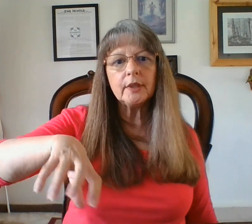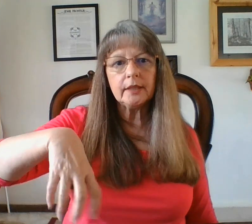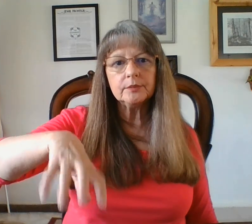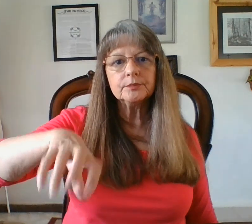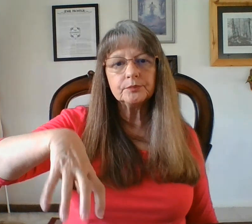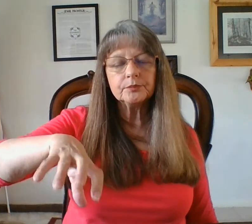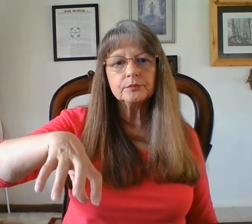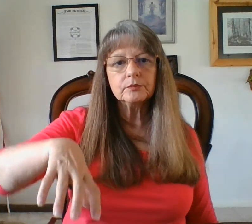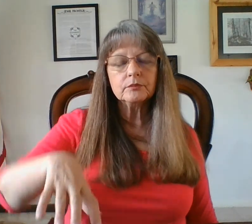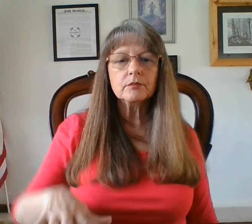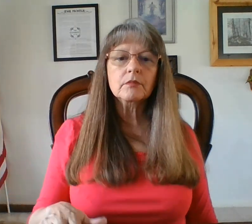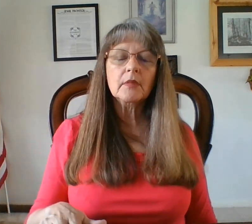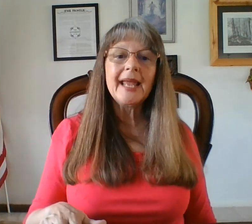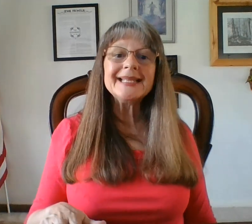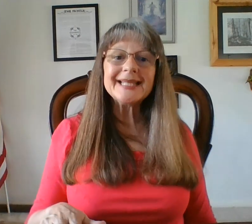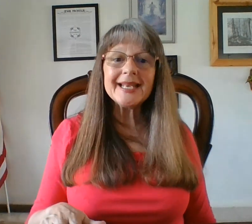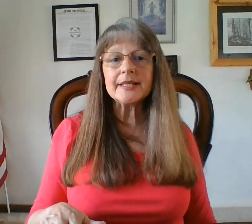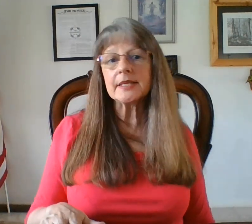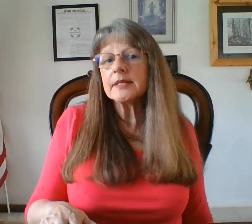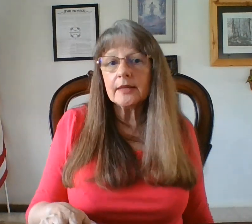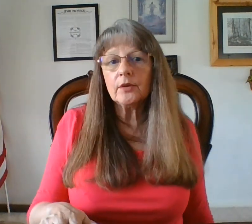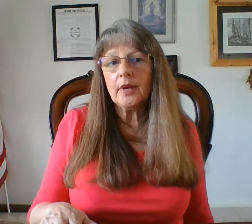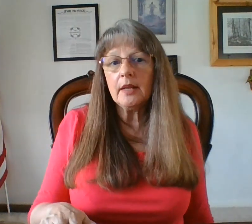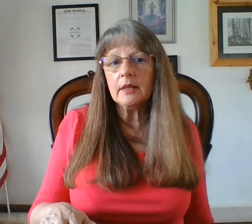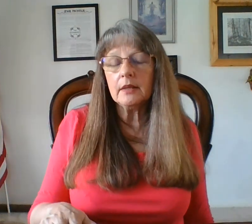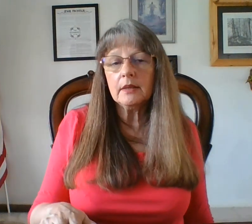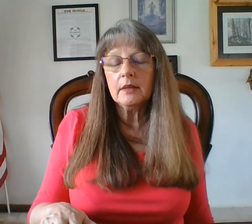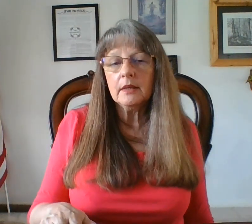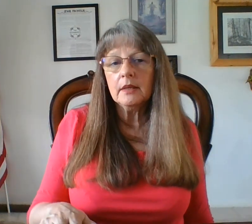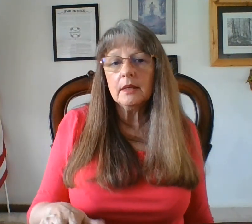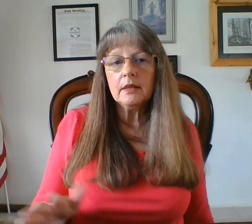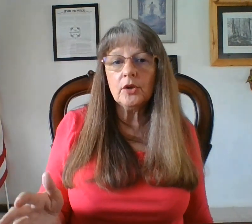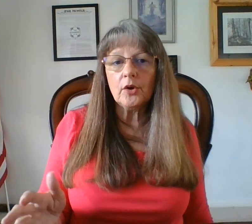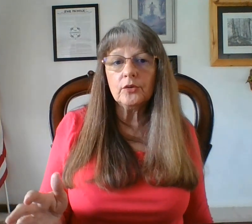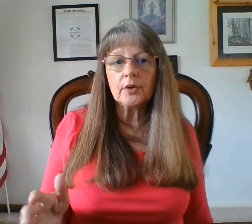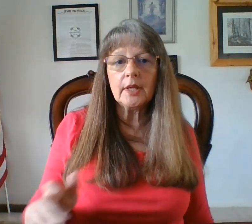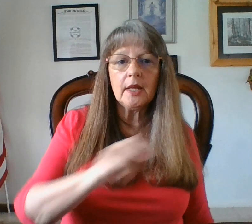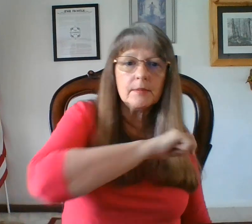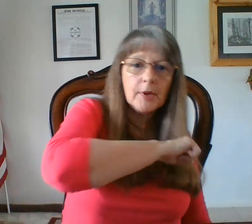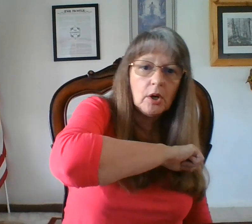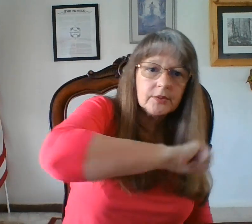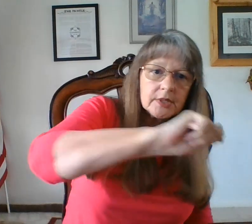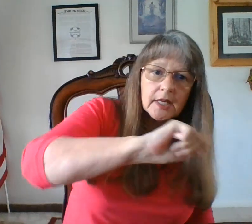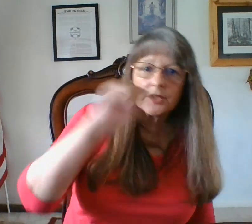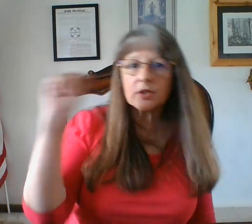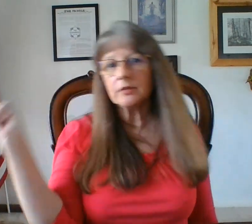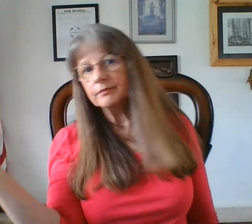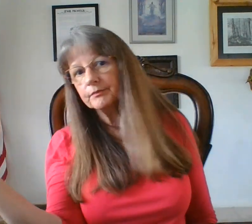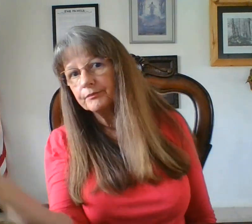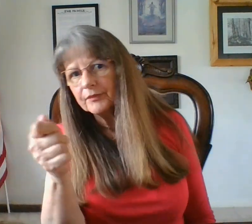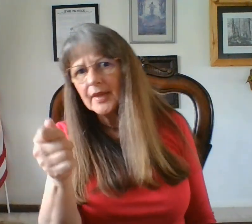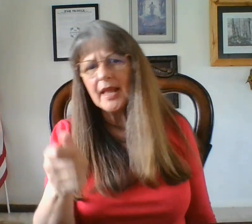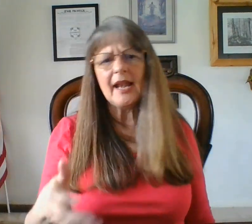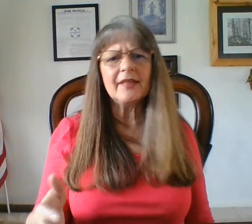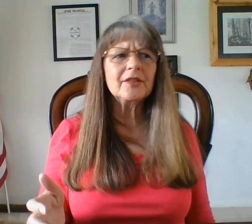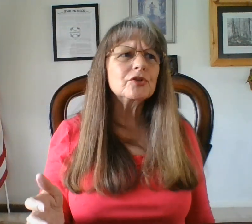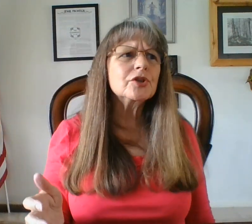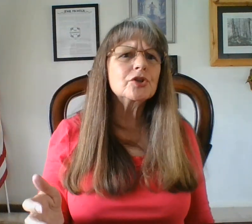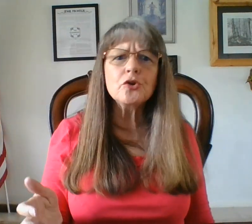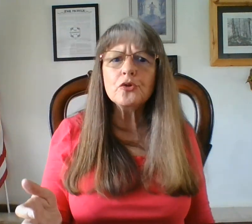Bowling. Tennis. It's like you're hitting you're going to hit the ball. Tennis. And I think there's this